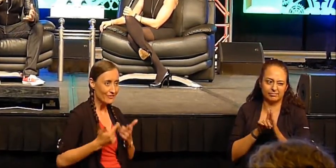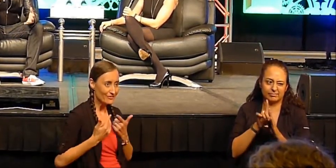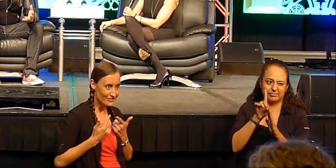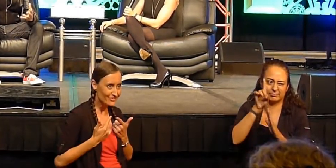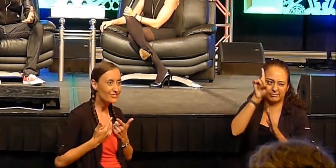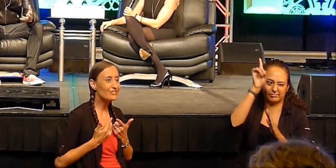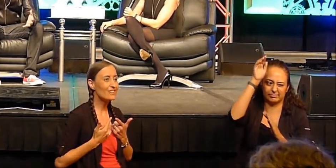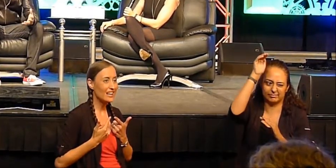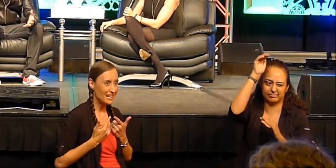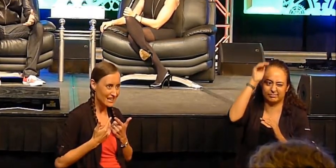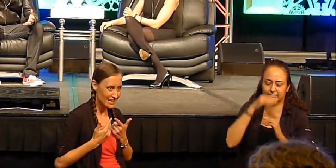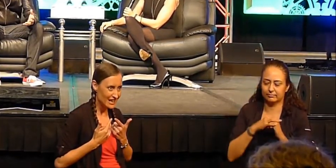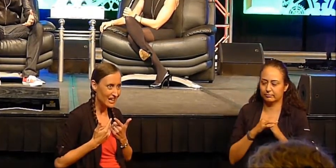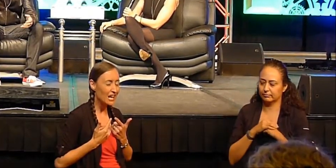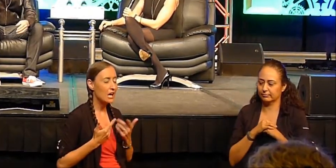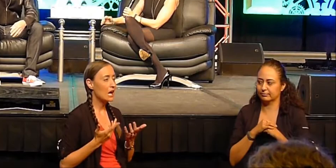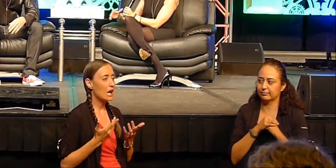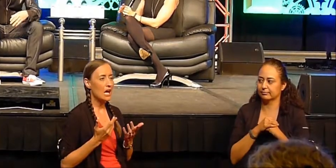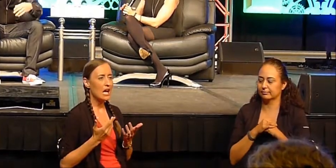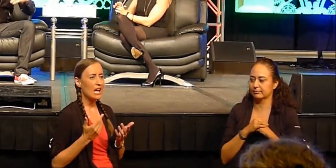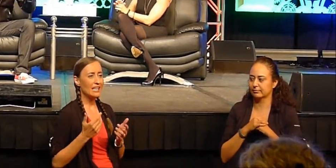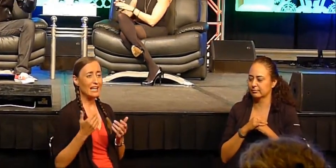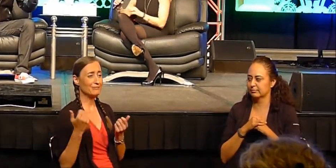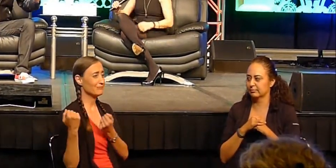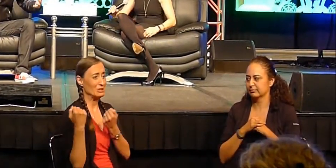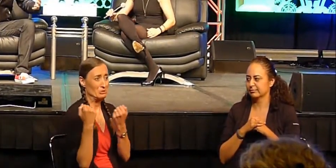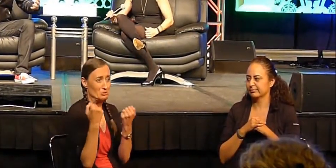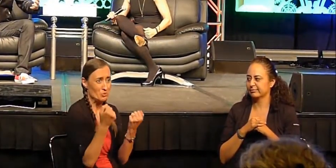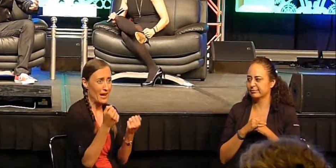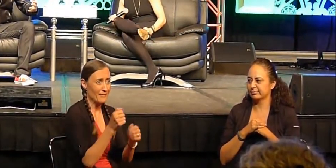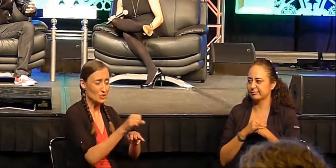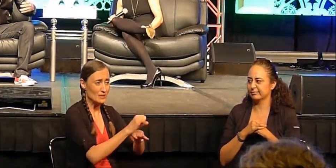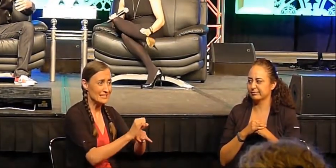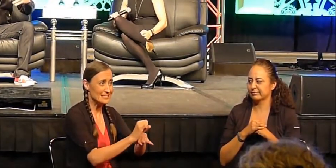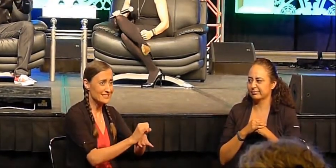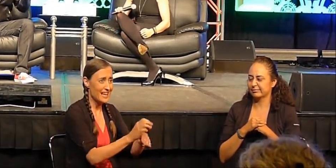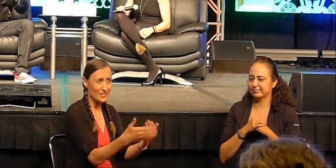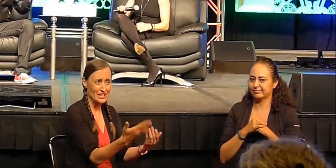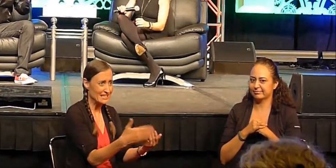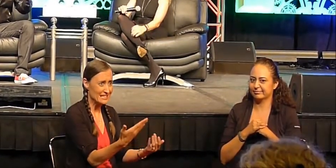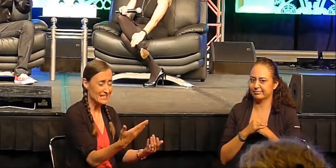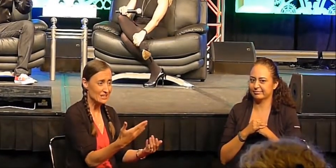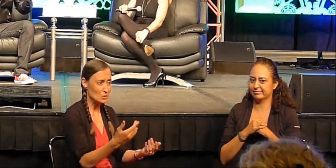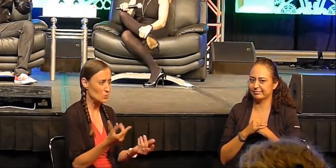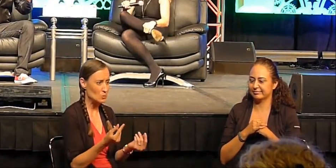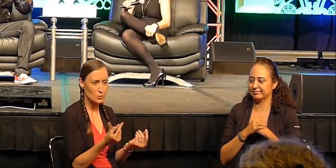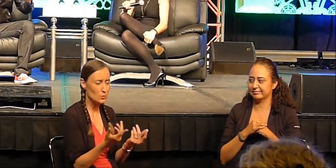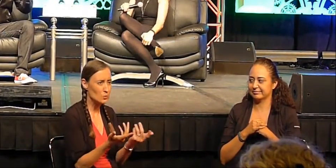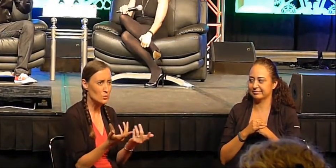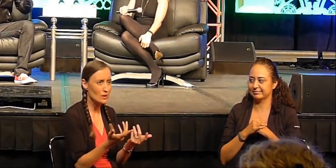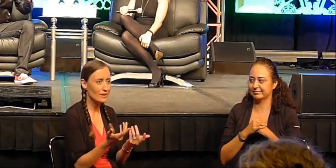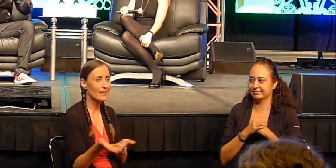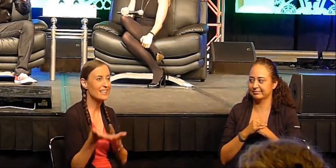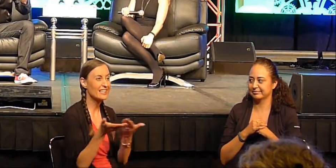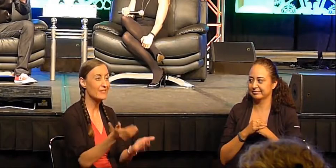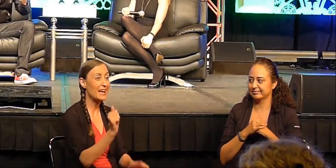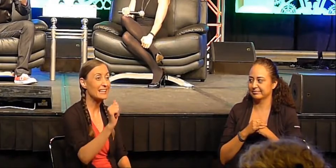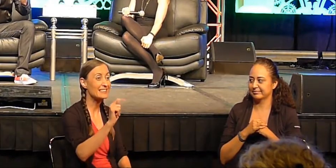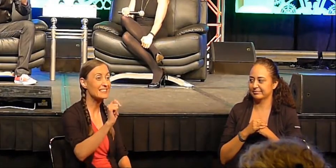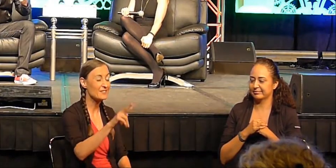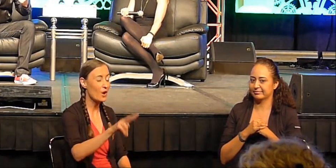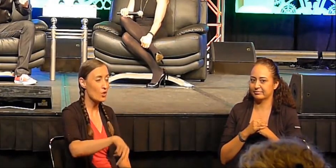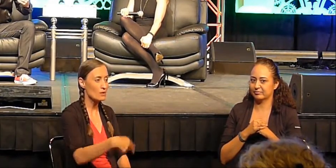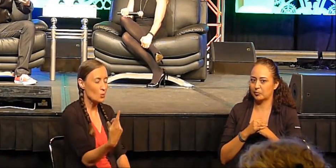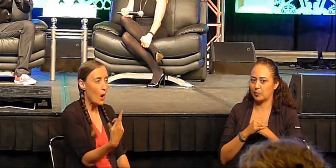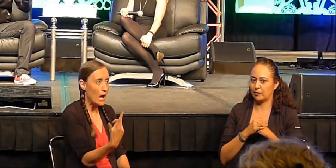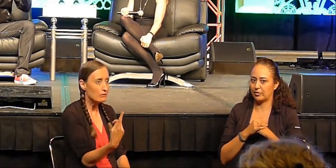not get to the set very easily. So production provided him with the only all-terrain vehicle in England in